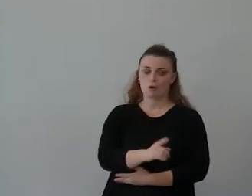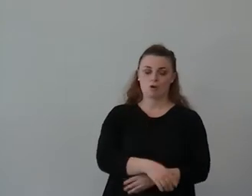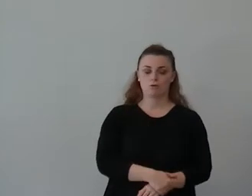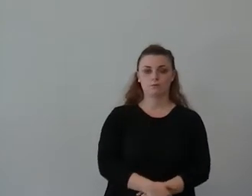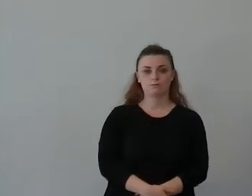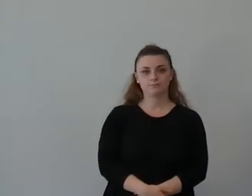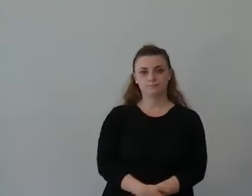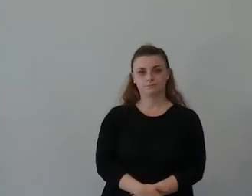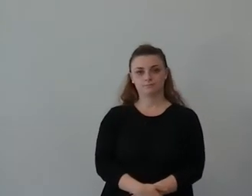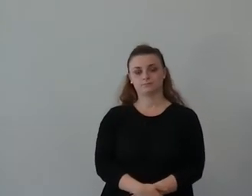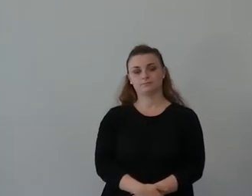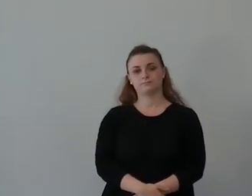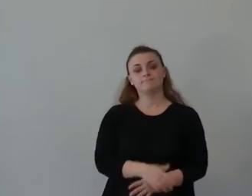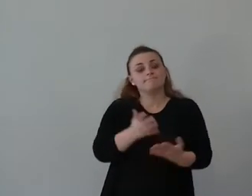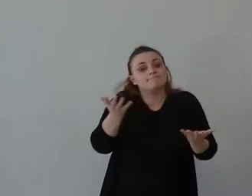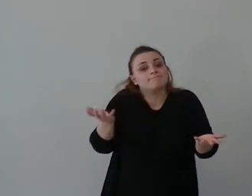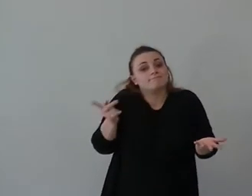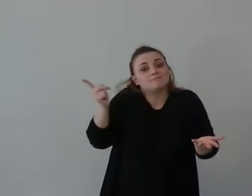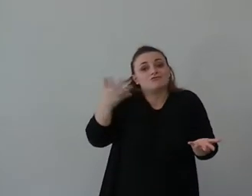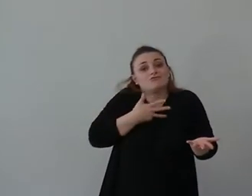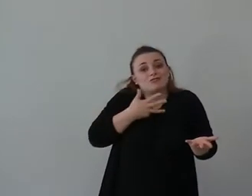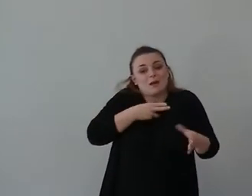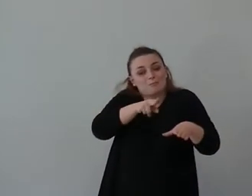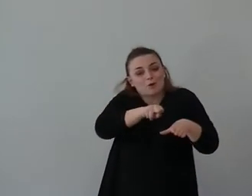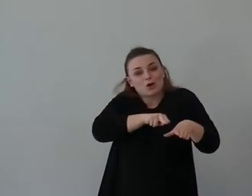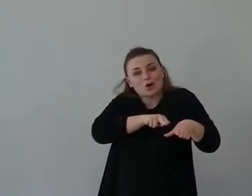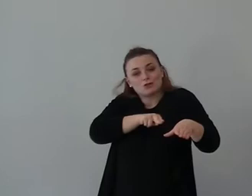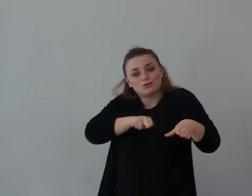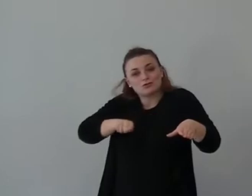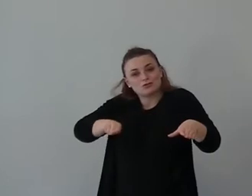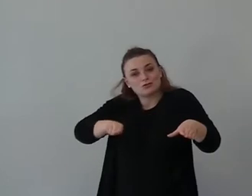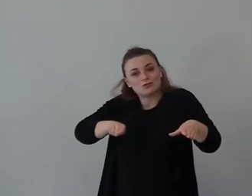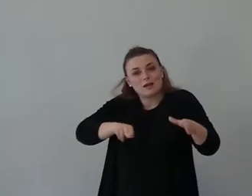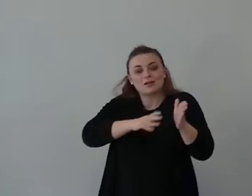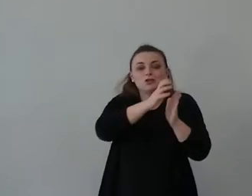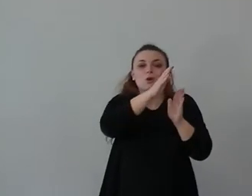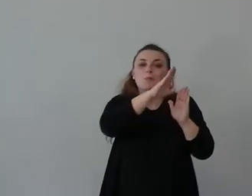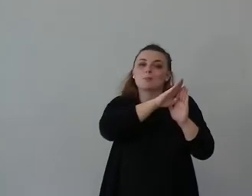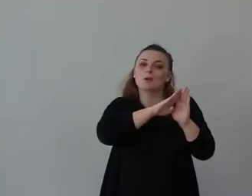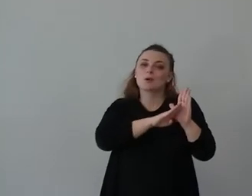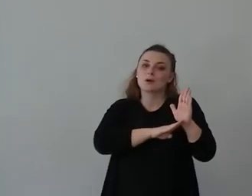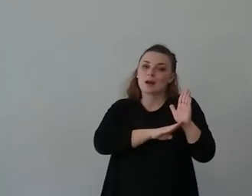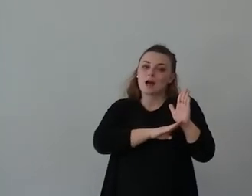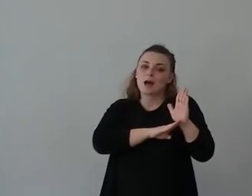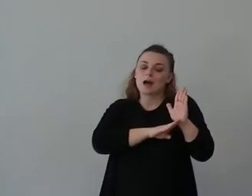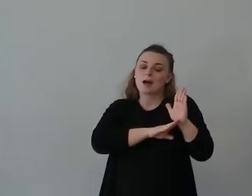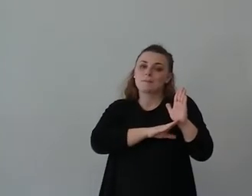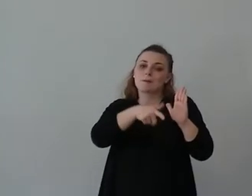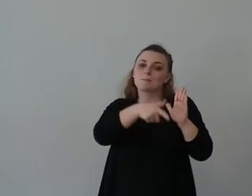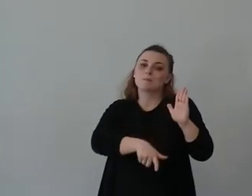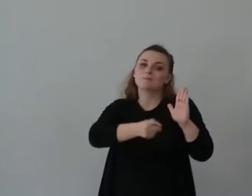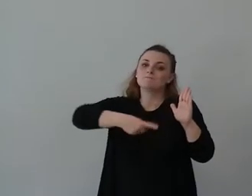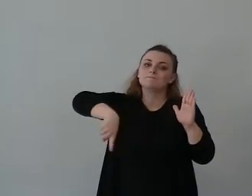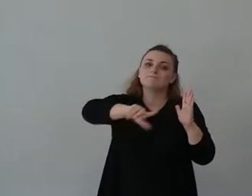the best we can be. Ma Lui ha un piano per renderci il meglio che noi possiamo essere. So my mom's going to read in